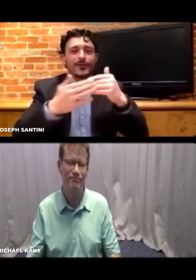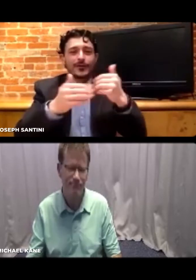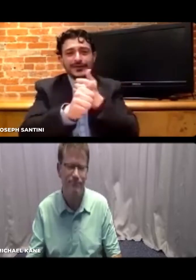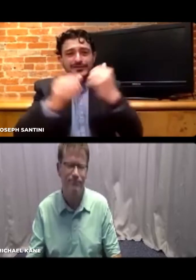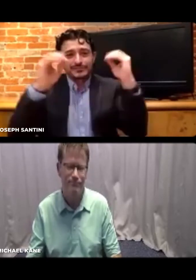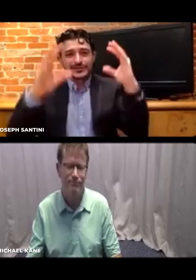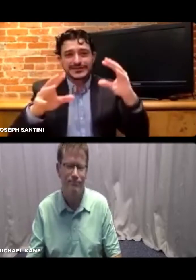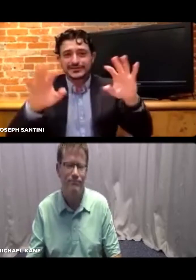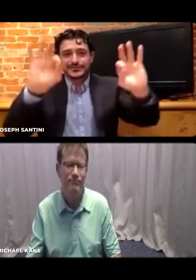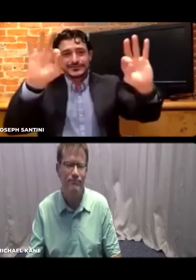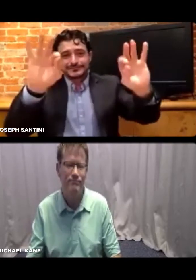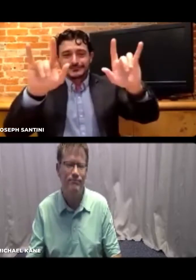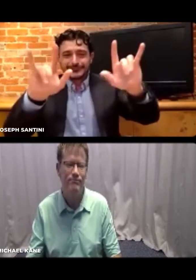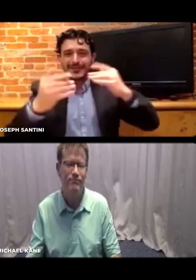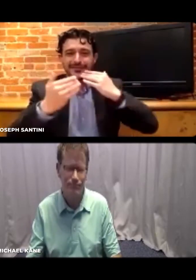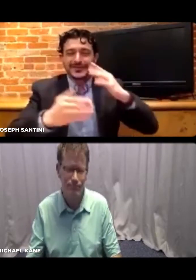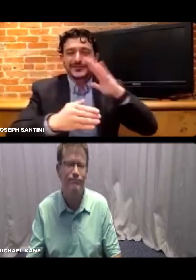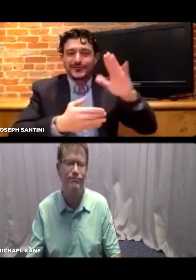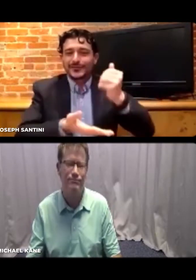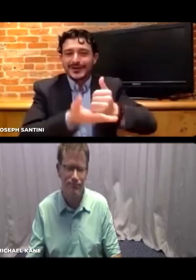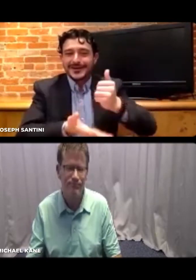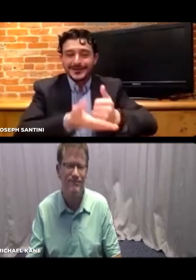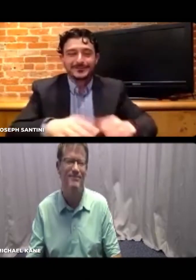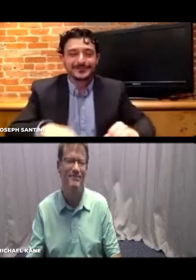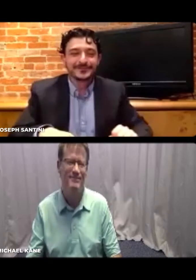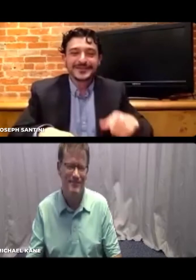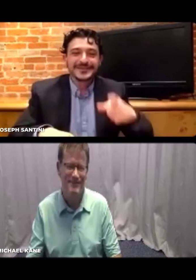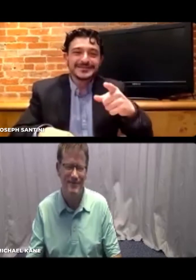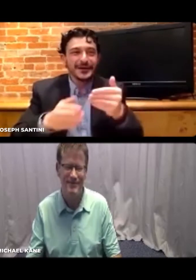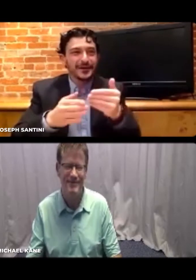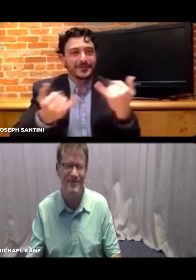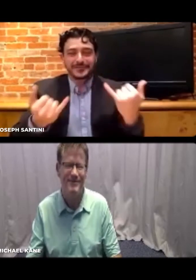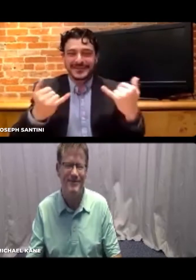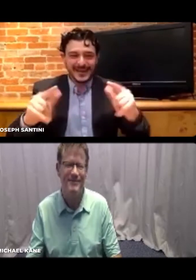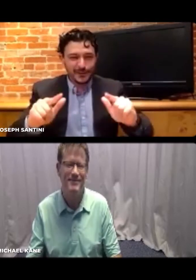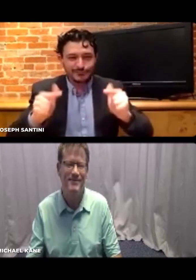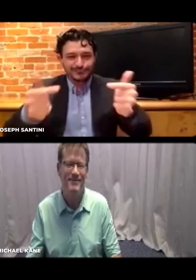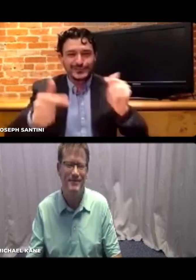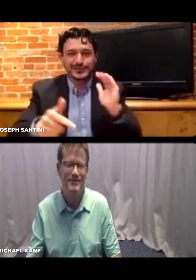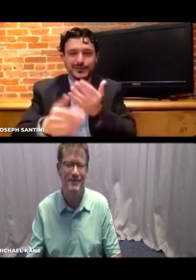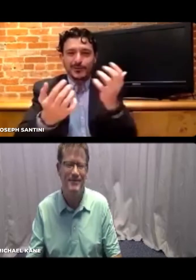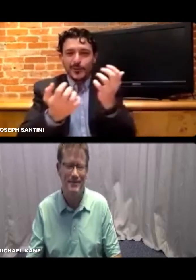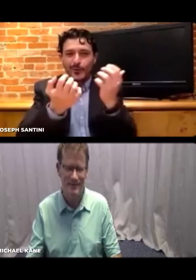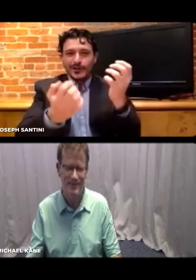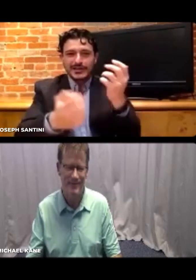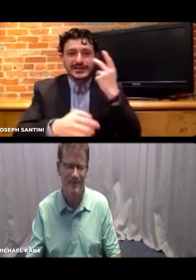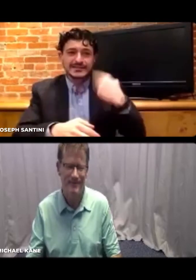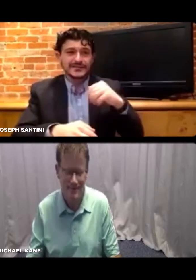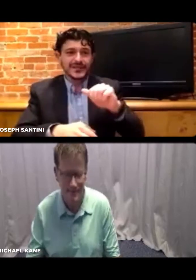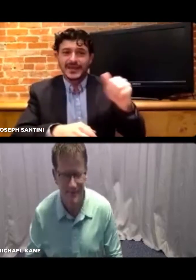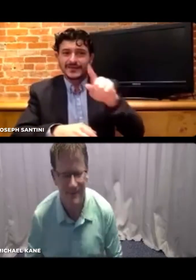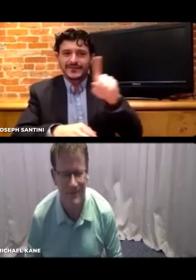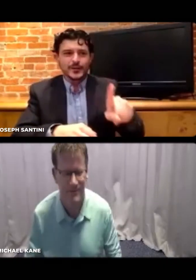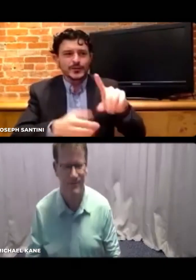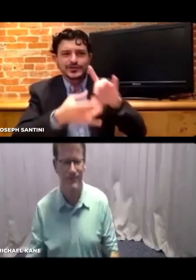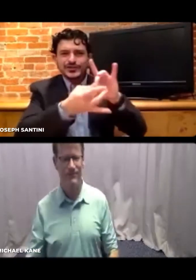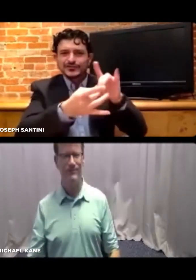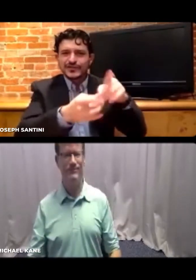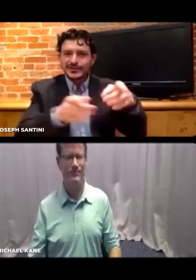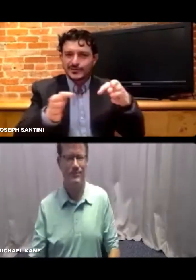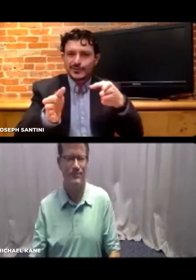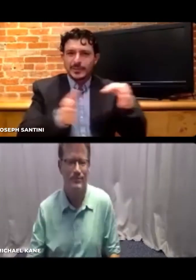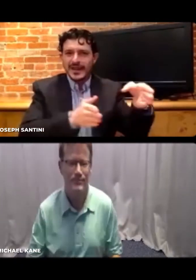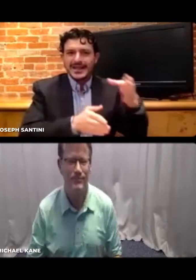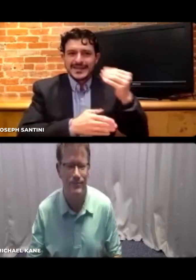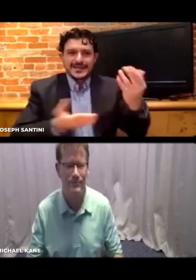that. I love you mentioning that. I appreciate your help in that department. Now I want to turn it over to the audience members and see if there's any questions that